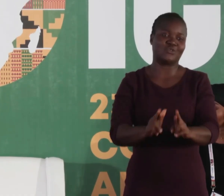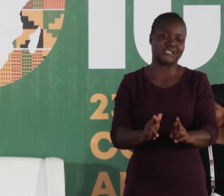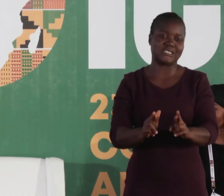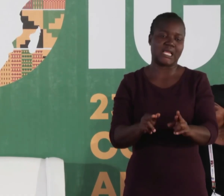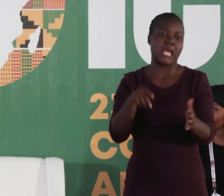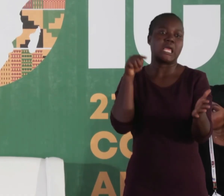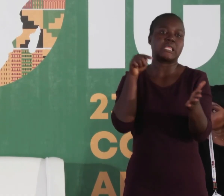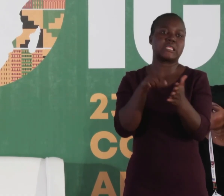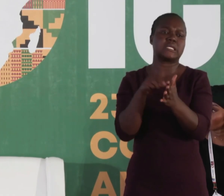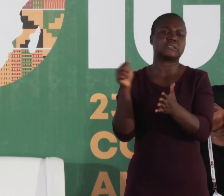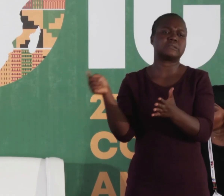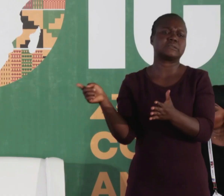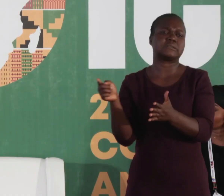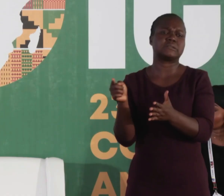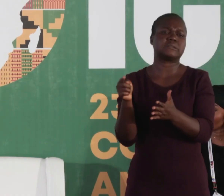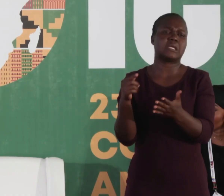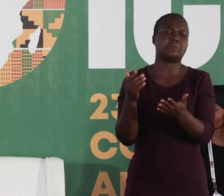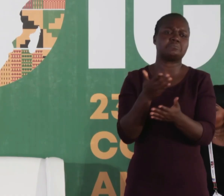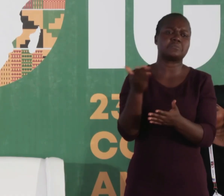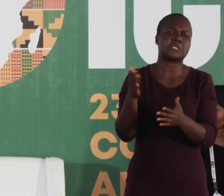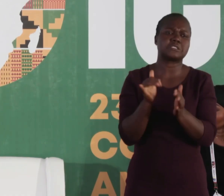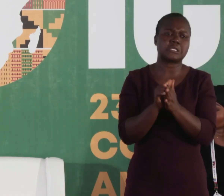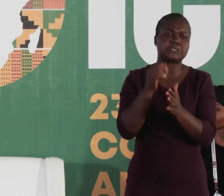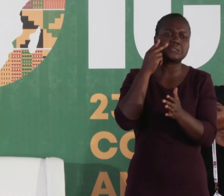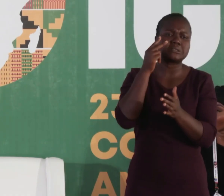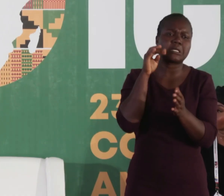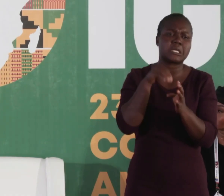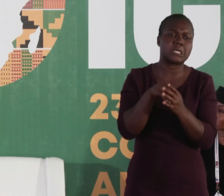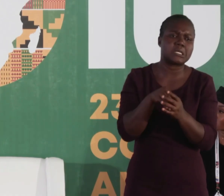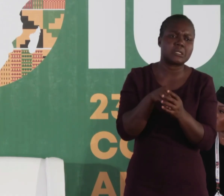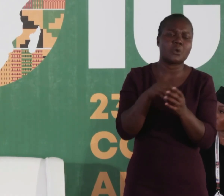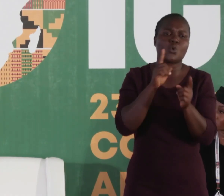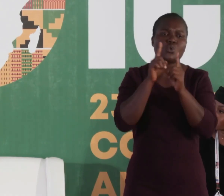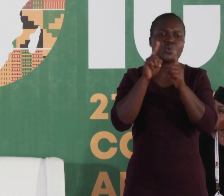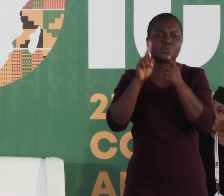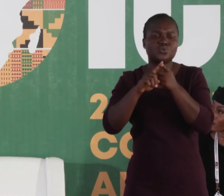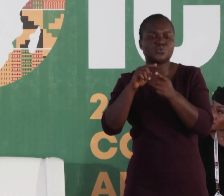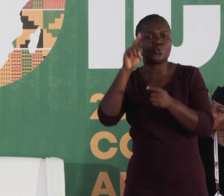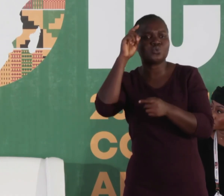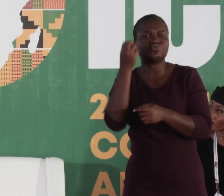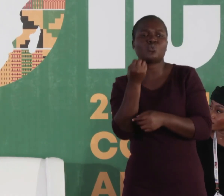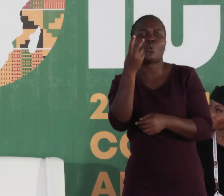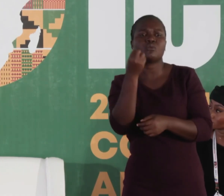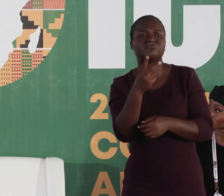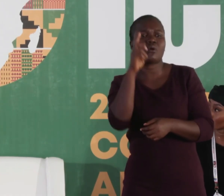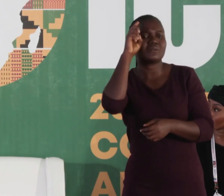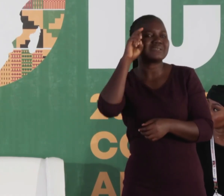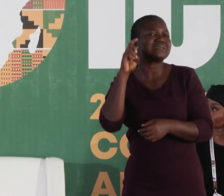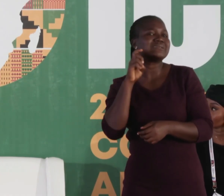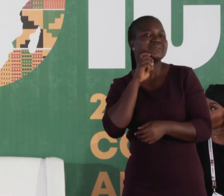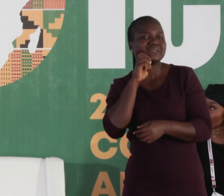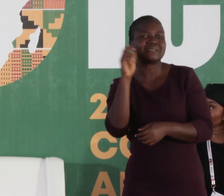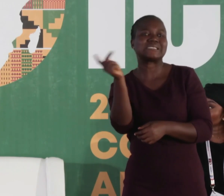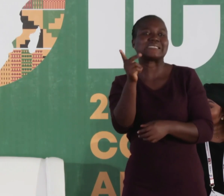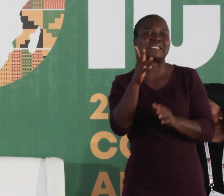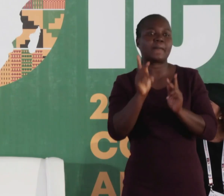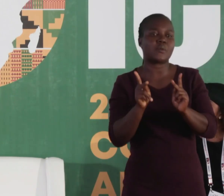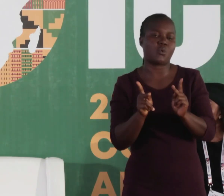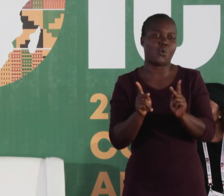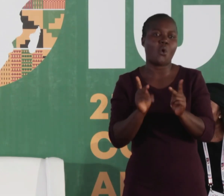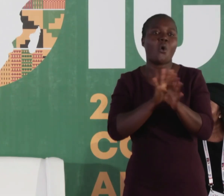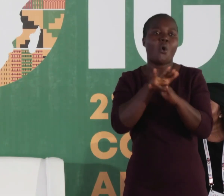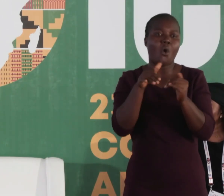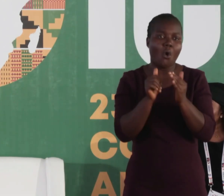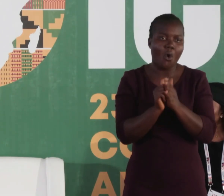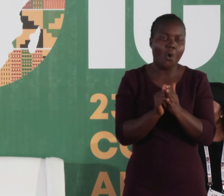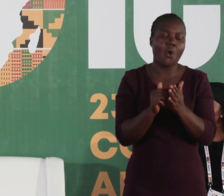and the data that we collected. We spoke to 12 female sex workers, 13 pharmacy staff or pharmacists,